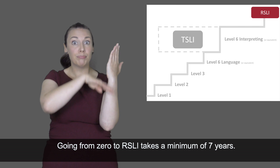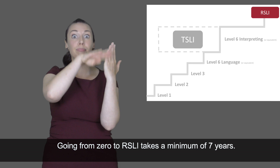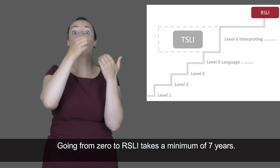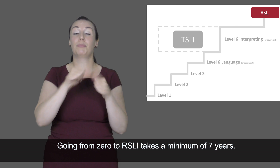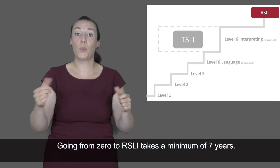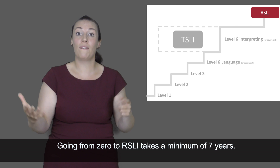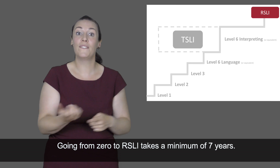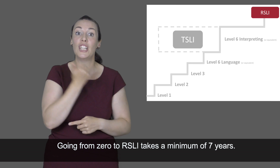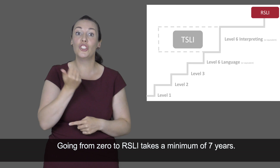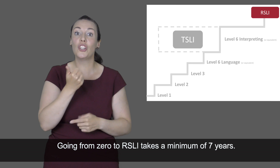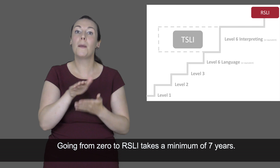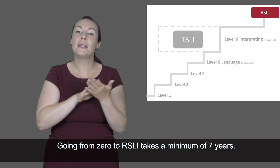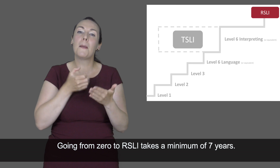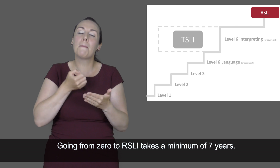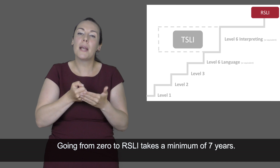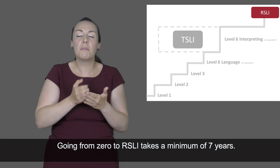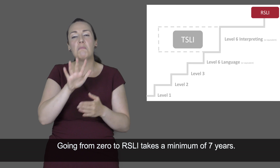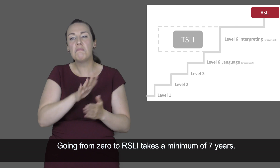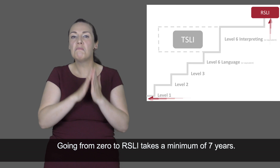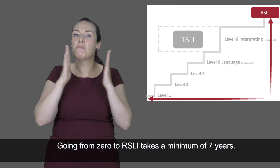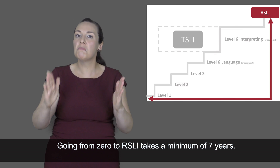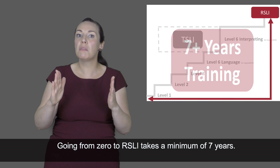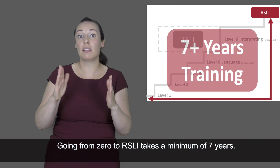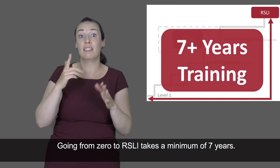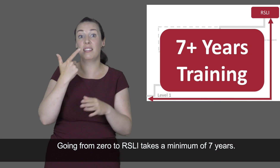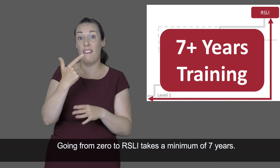to ASLI takes a minimum of 7 years.